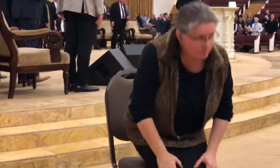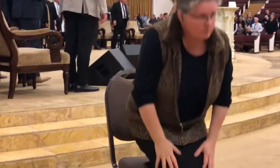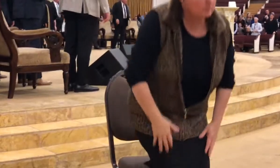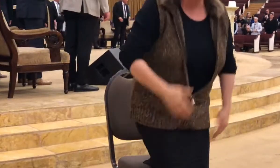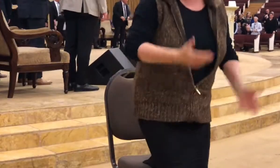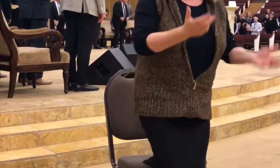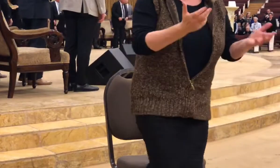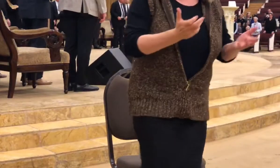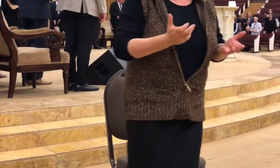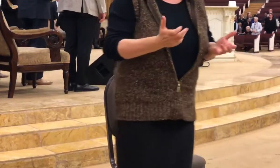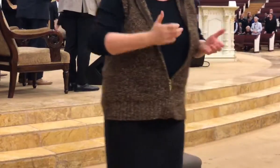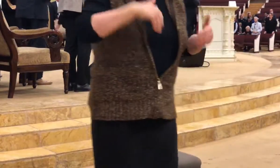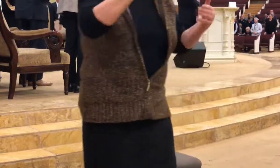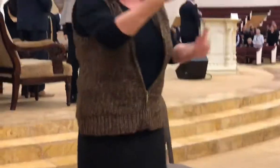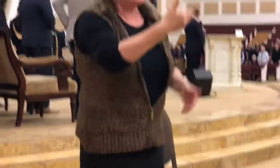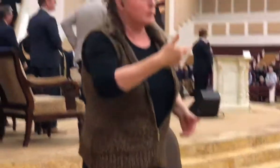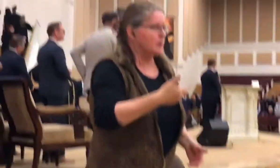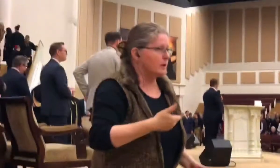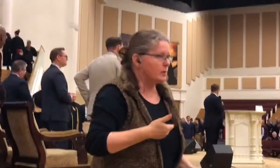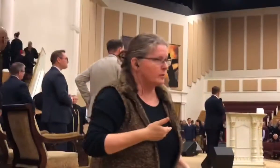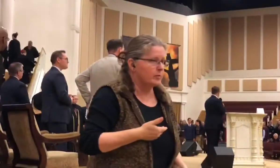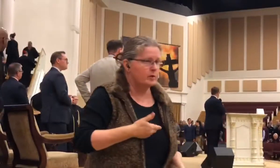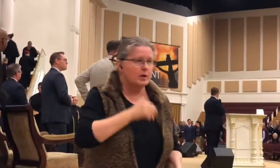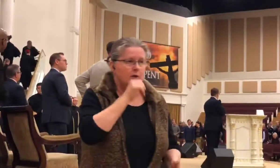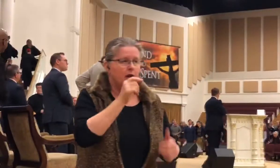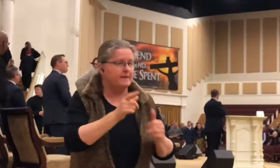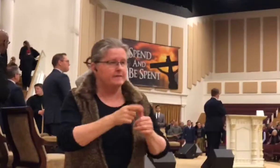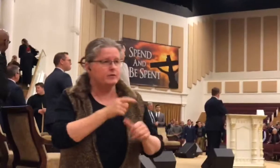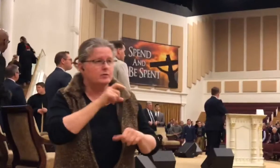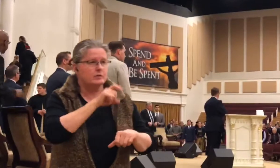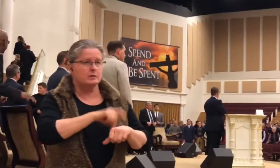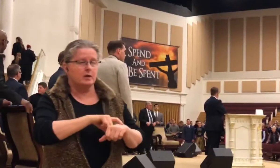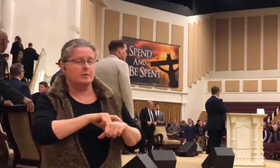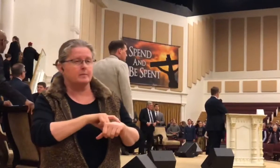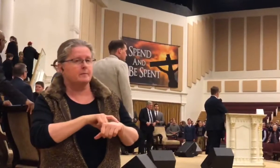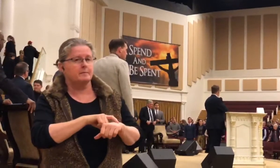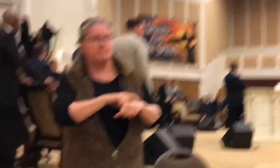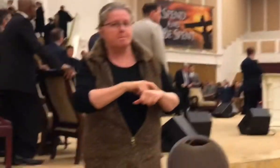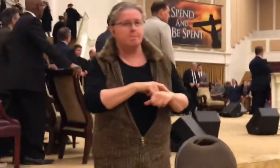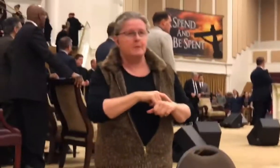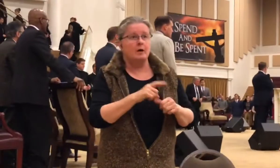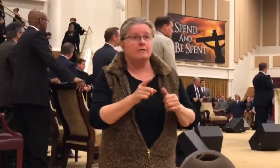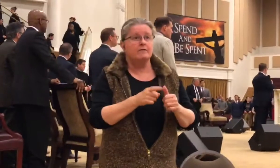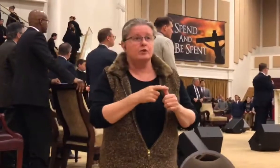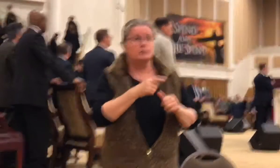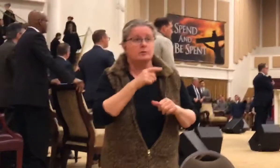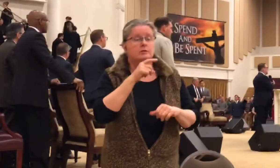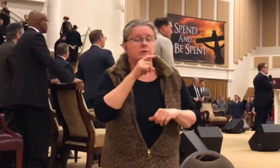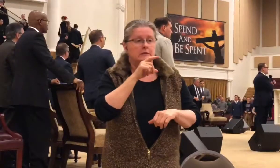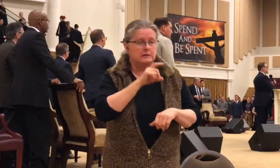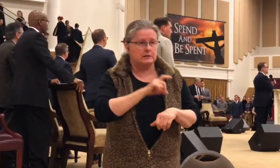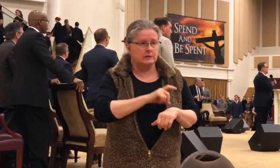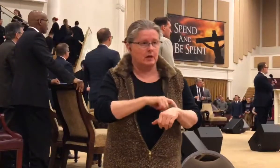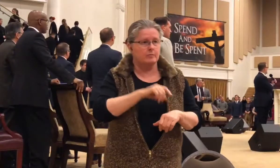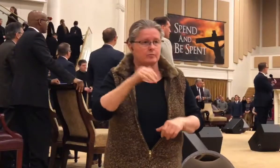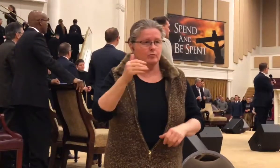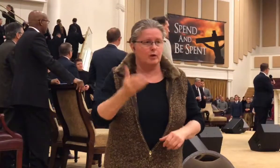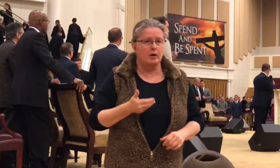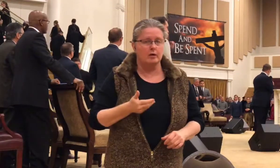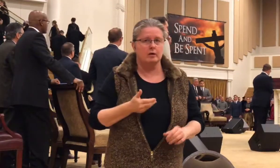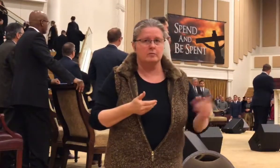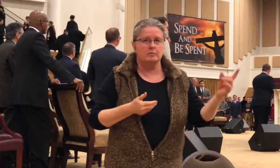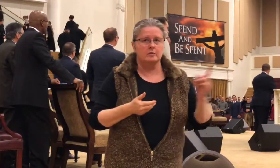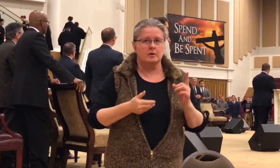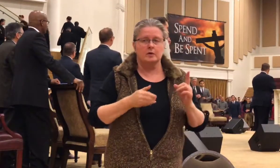I want to welcome, not the first time at the Rock Church, but the first time to minister here. Well, no, that's not